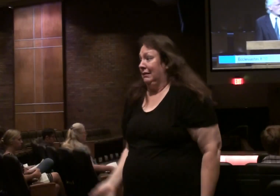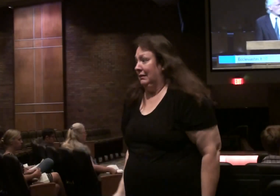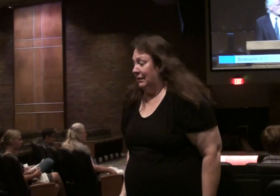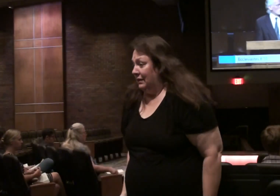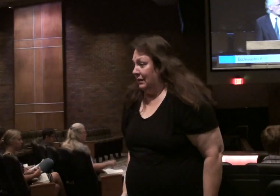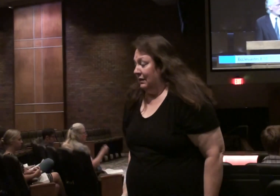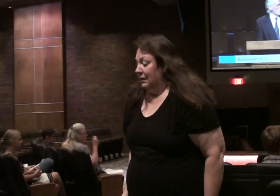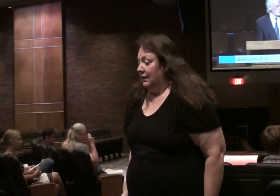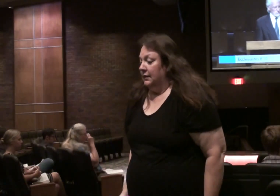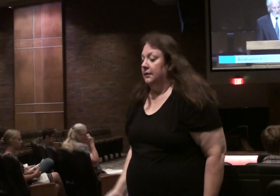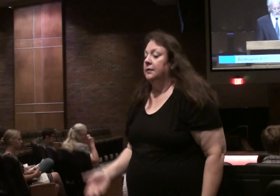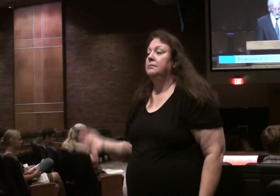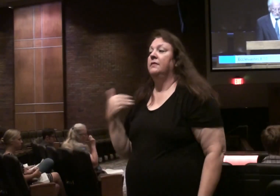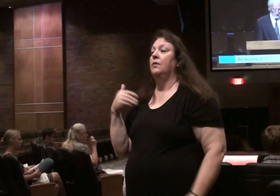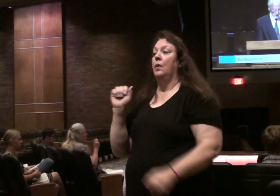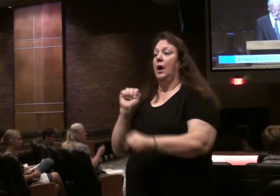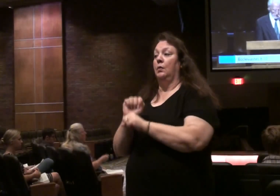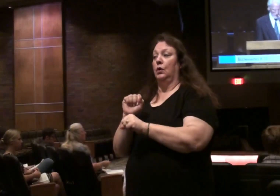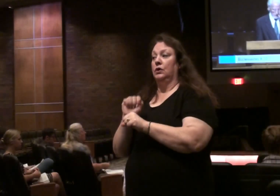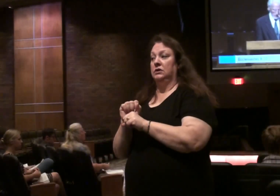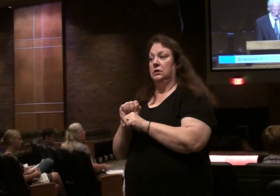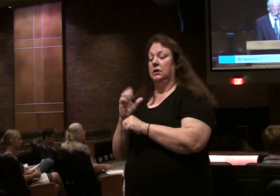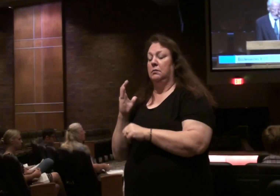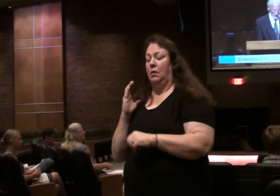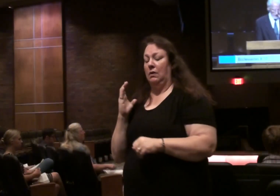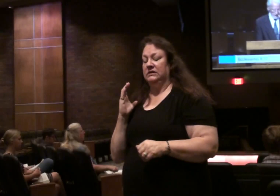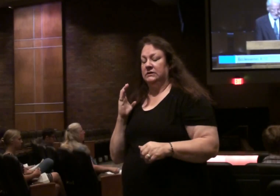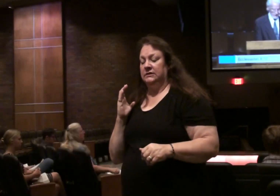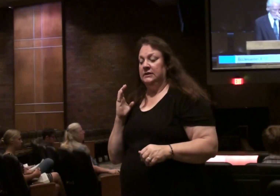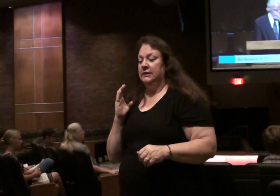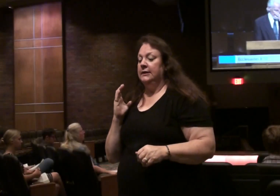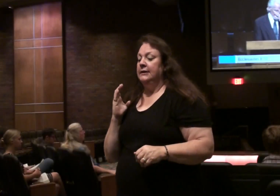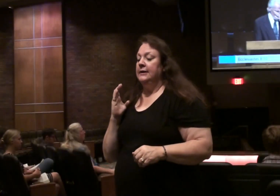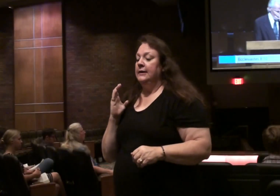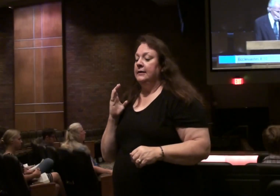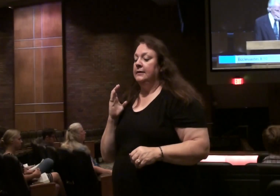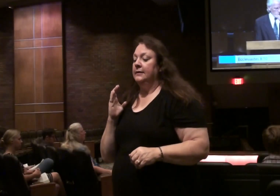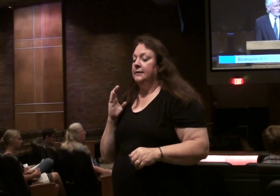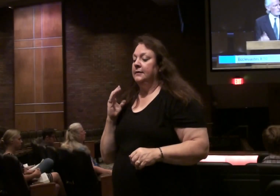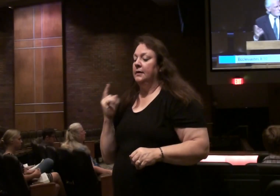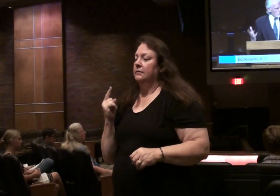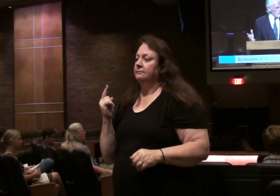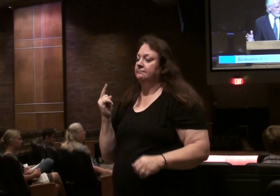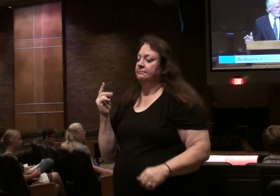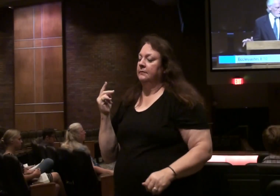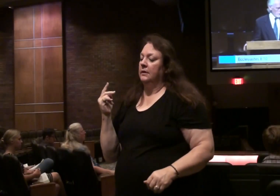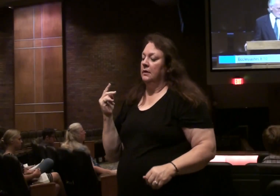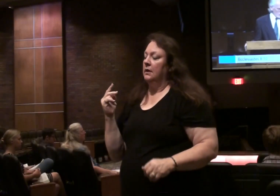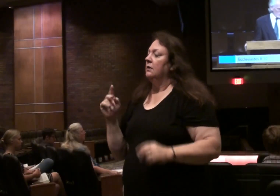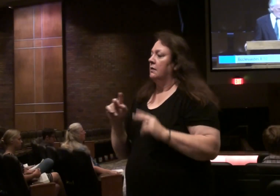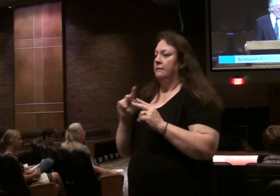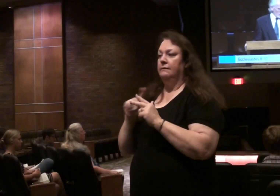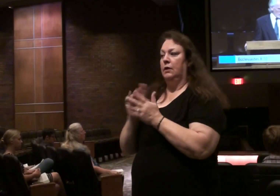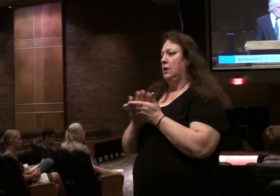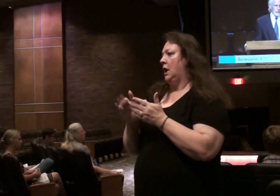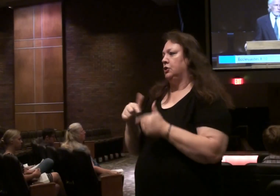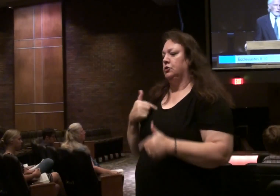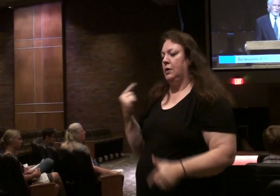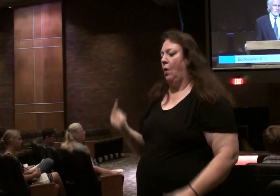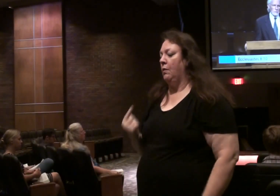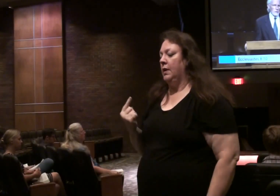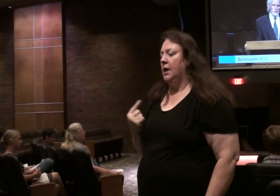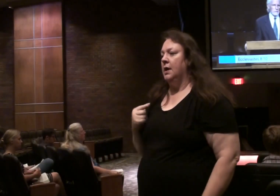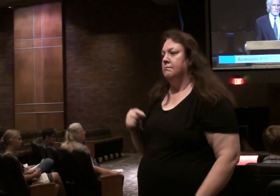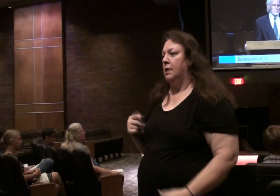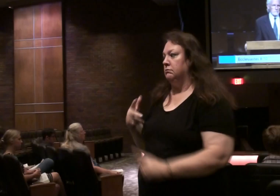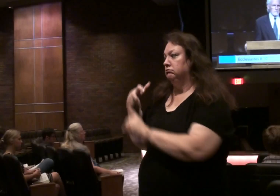I one time worked for a boss in the East, and he always treated me very, very well. But he would get